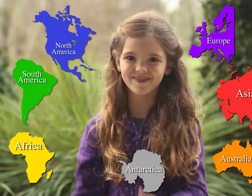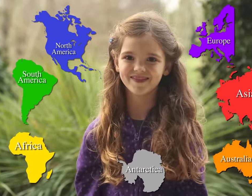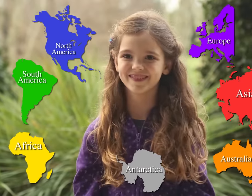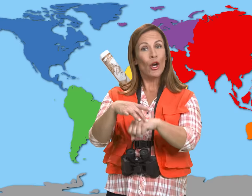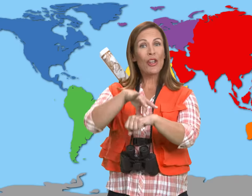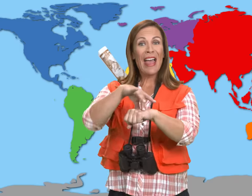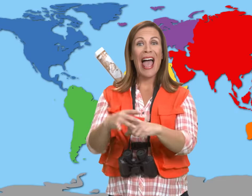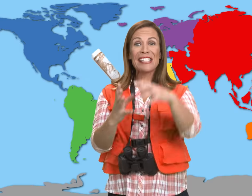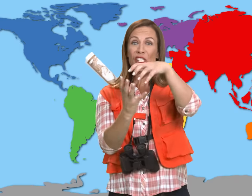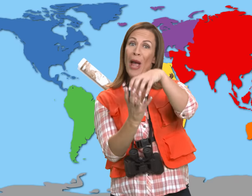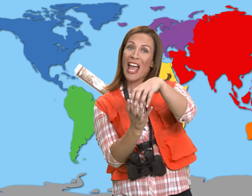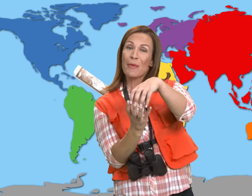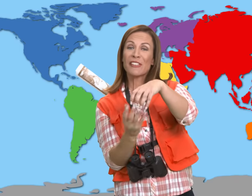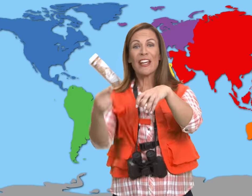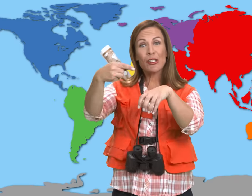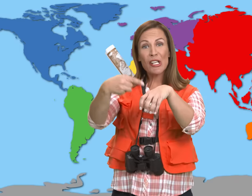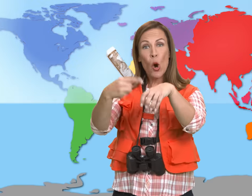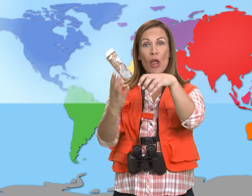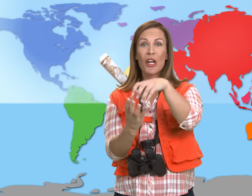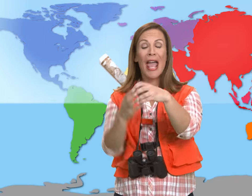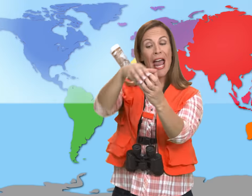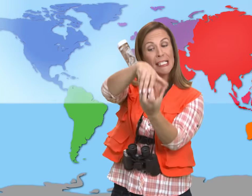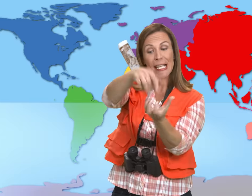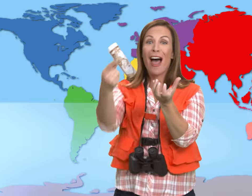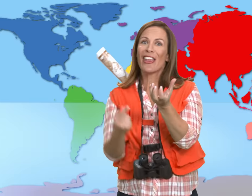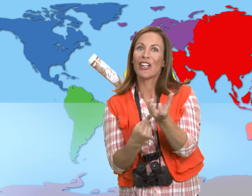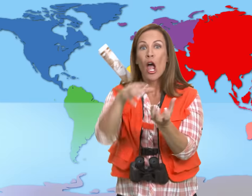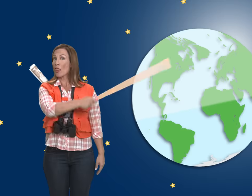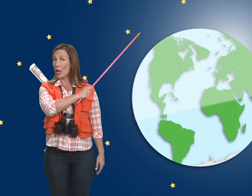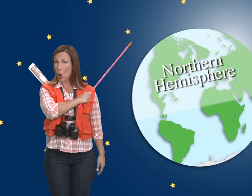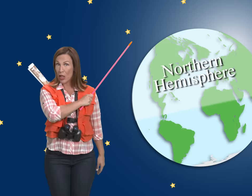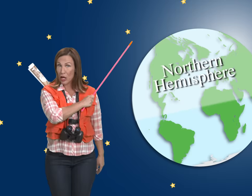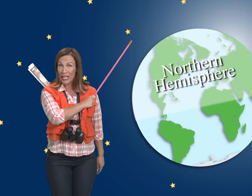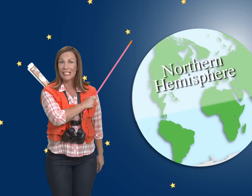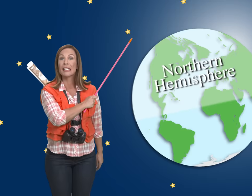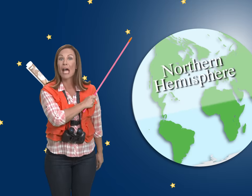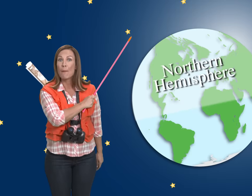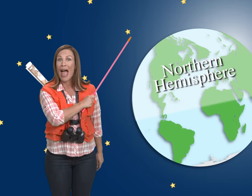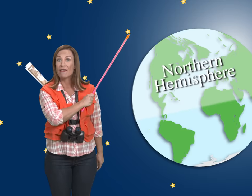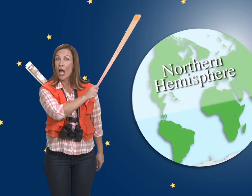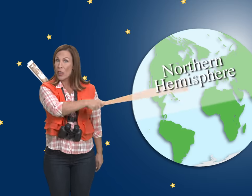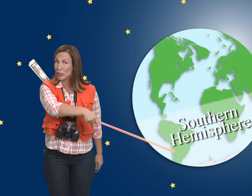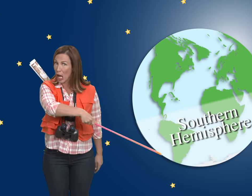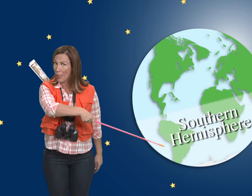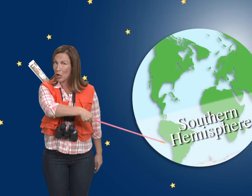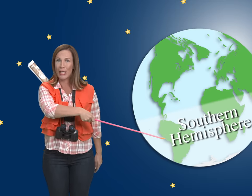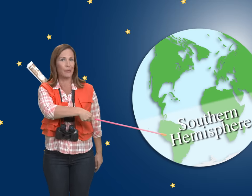Earth has two hemispheres, a northern and a southern. The northern is the top half, the southern is